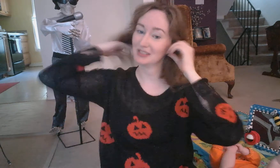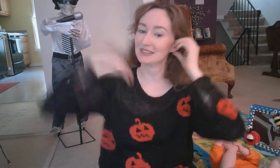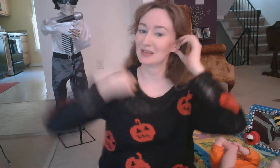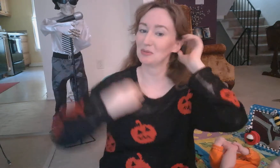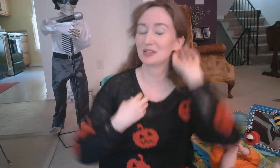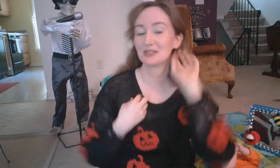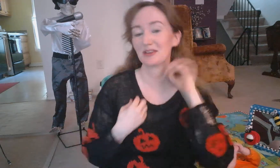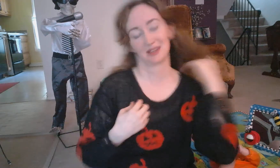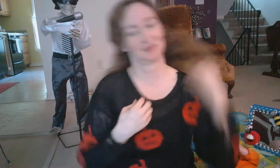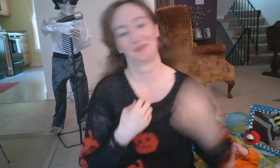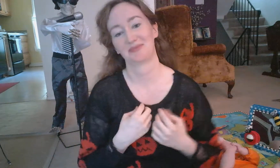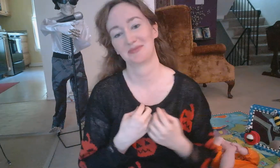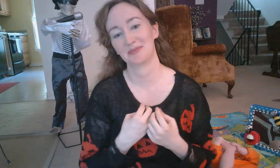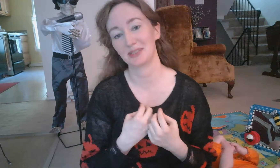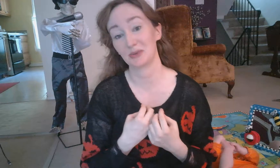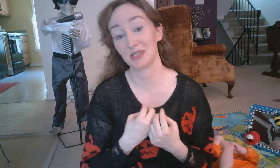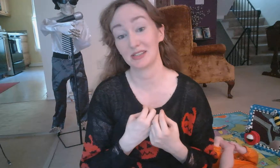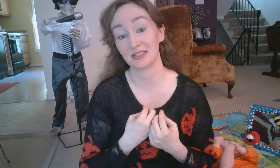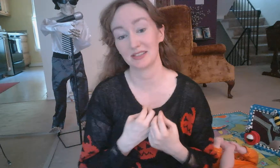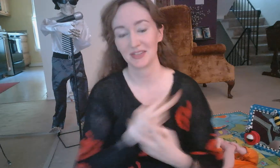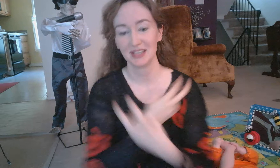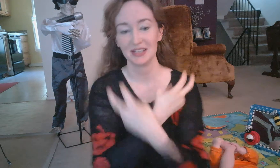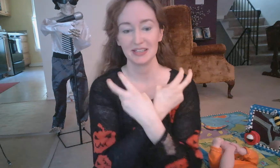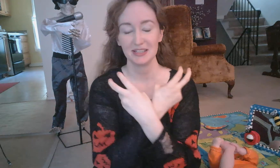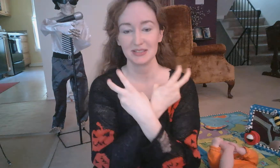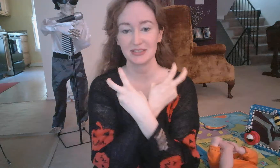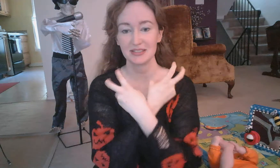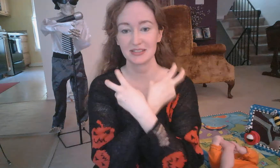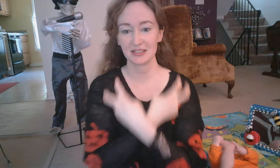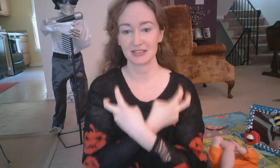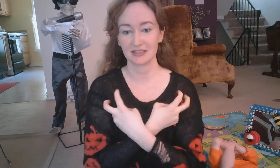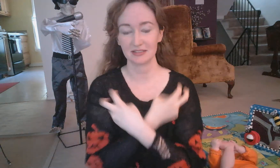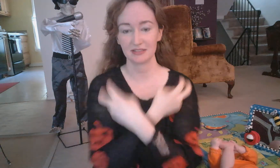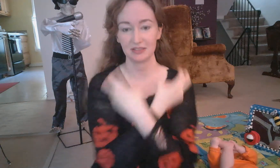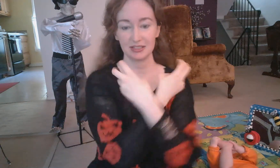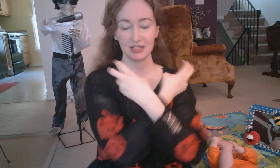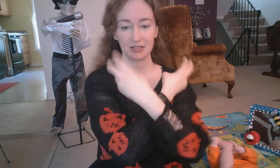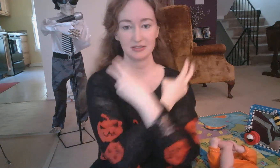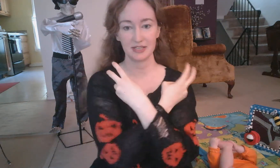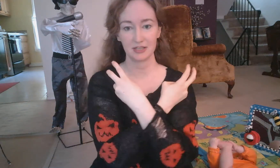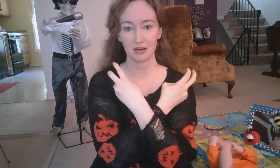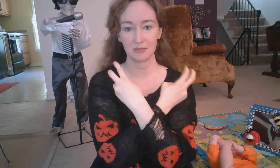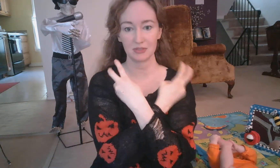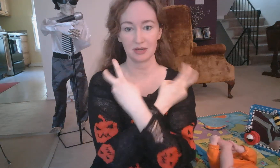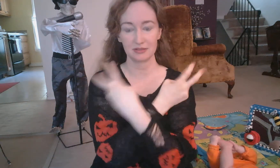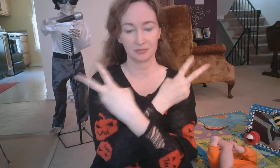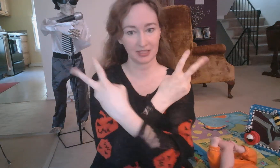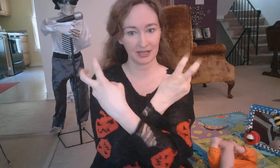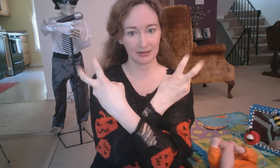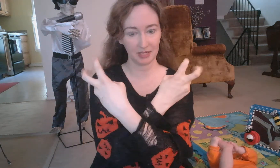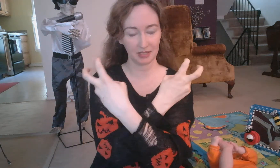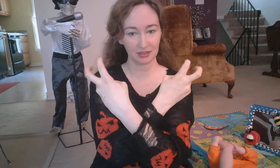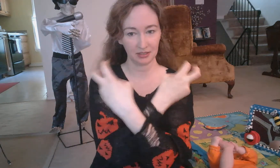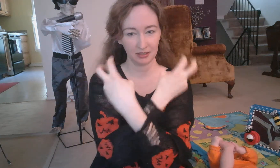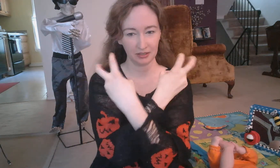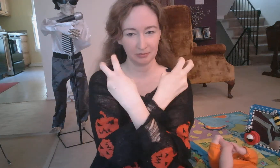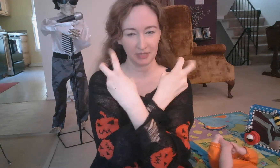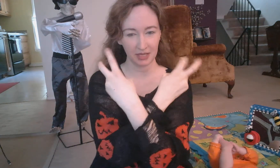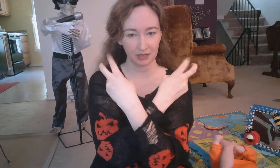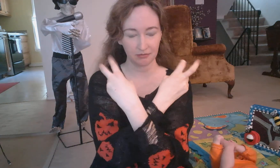he's not plugged in right now. But he's quite talented. So this is skeleton. You can take your arms and cross them like that, and make kind